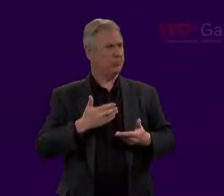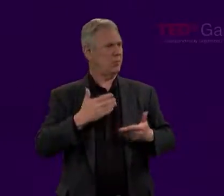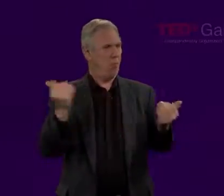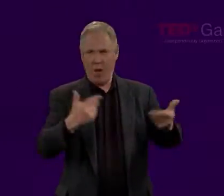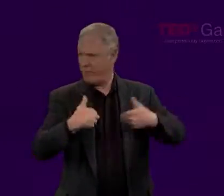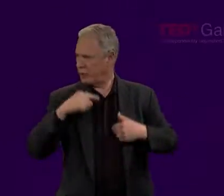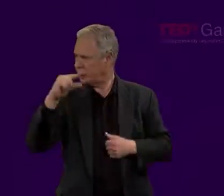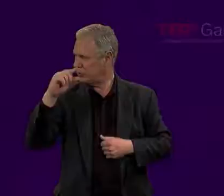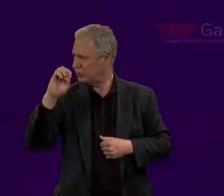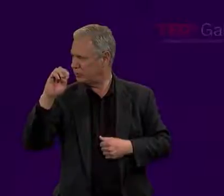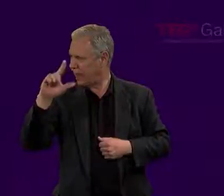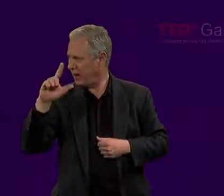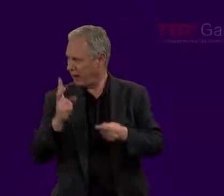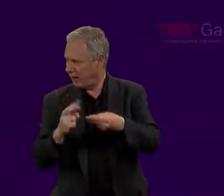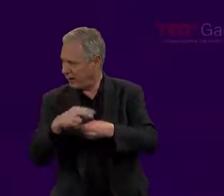We discussed this all.